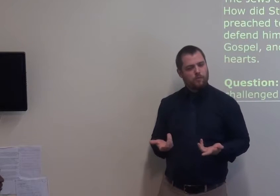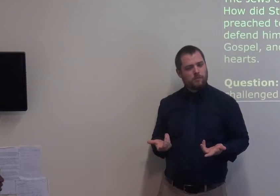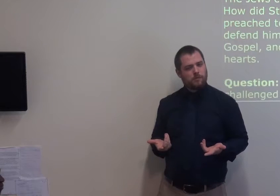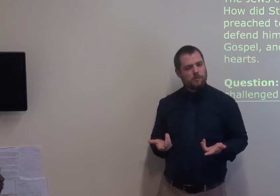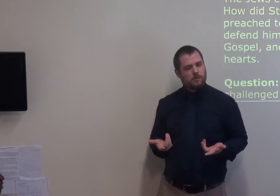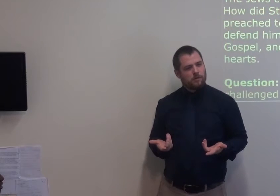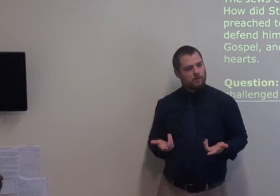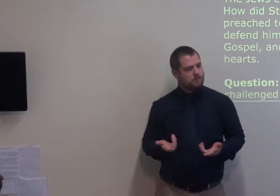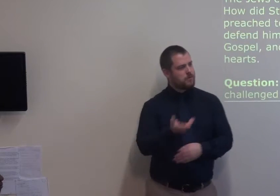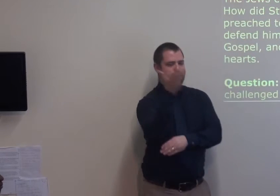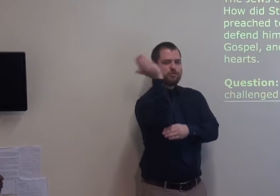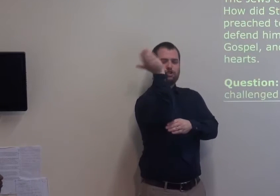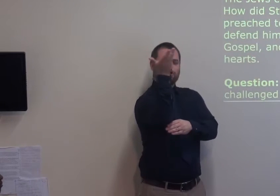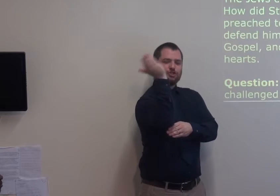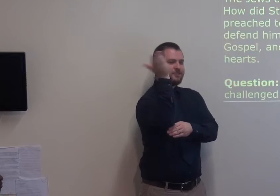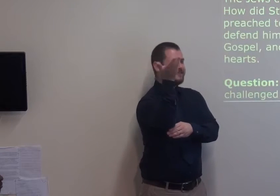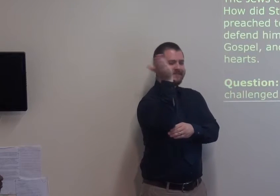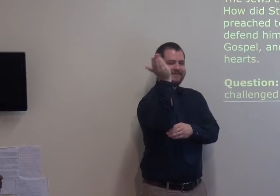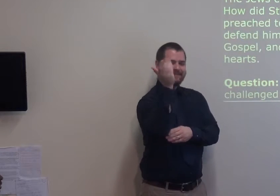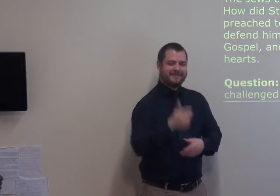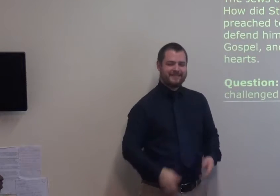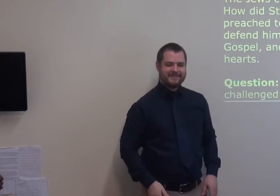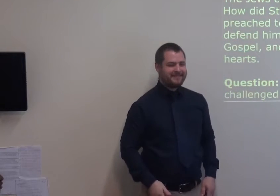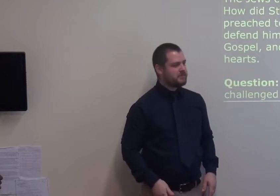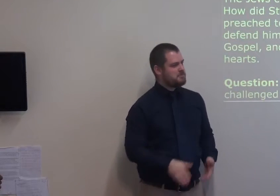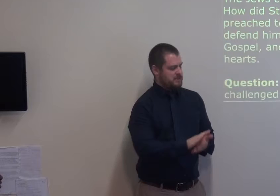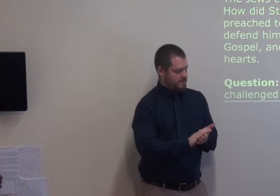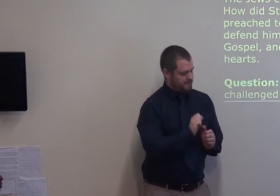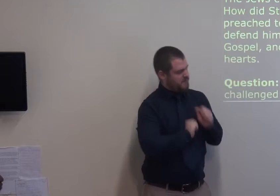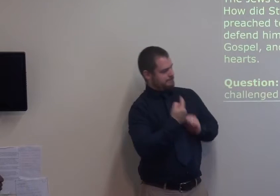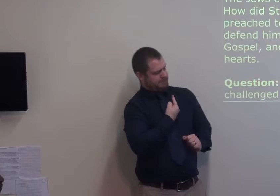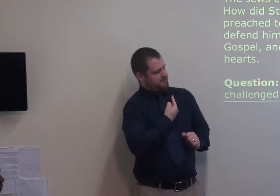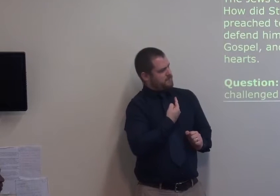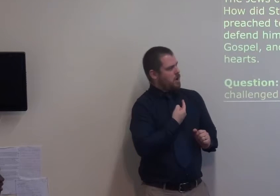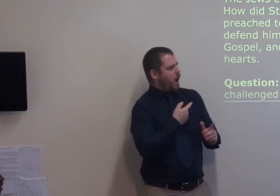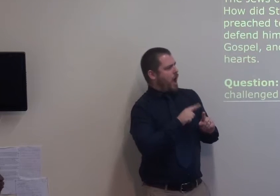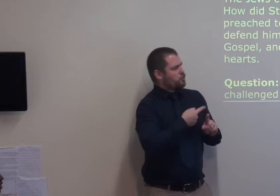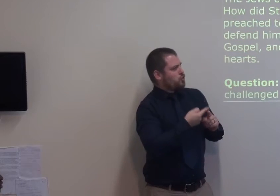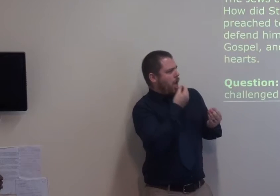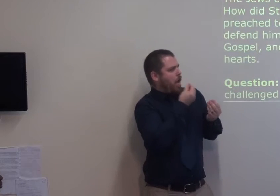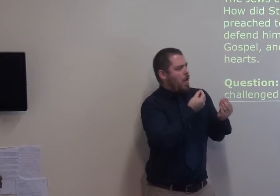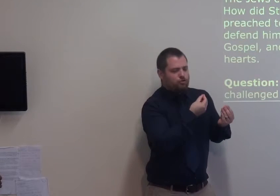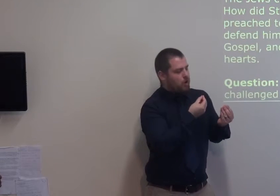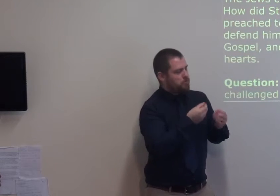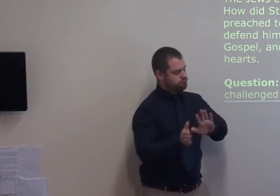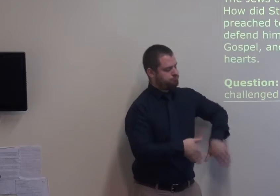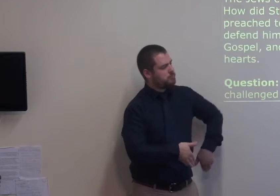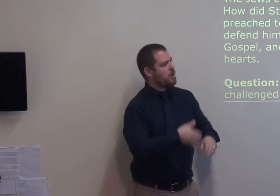He preached to them. He did not defend himself. He preached the gospel and